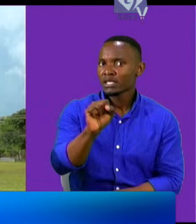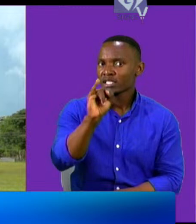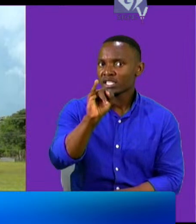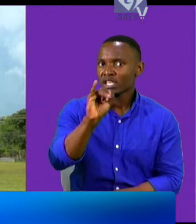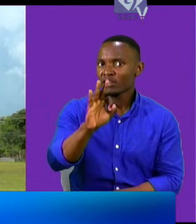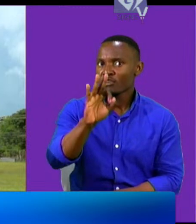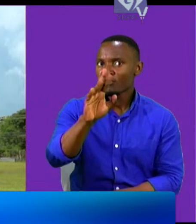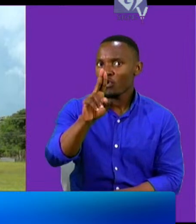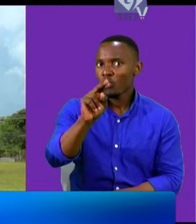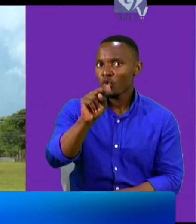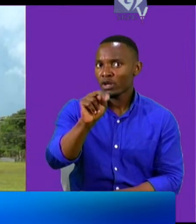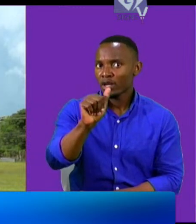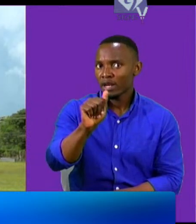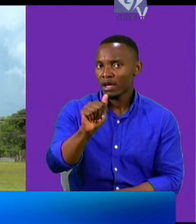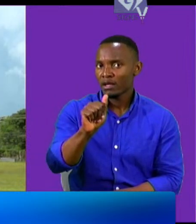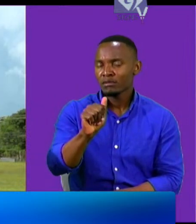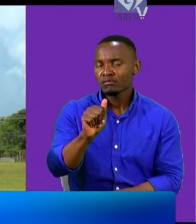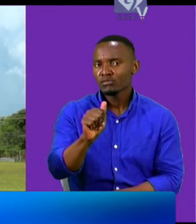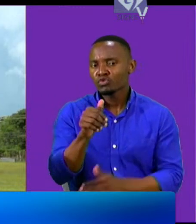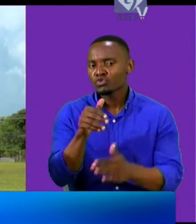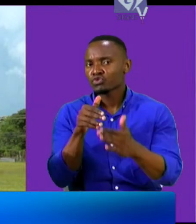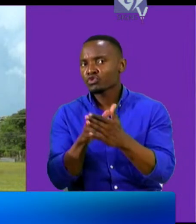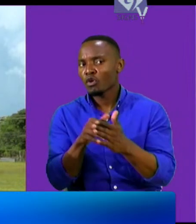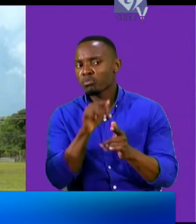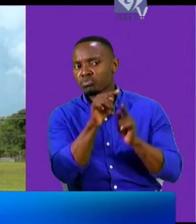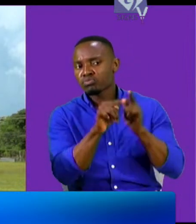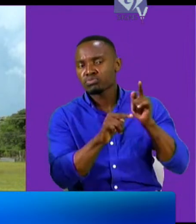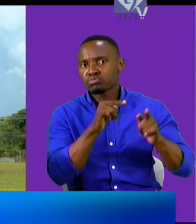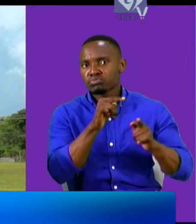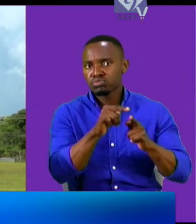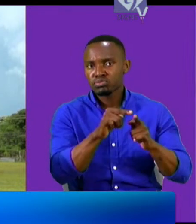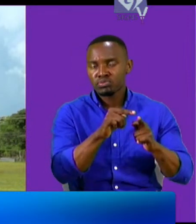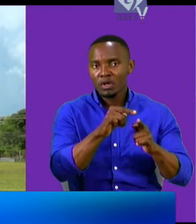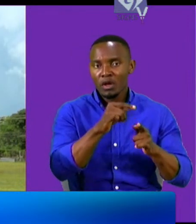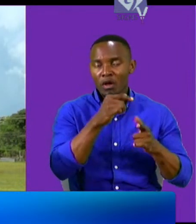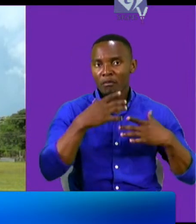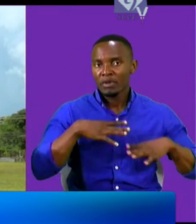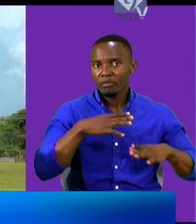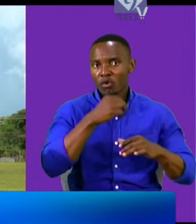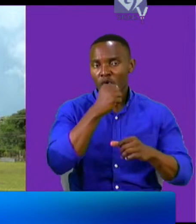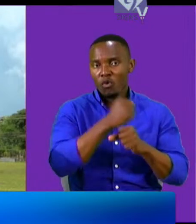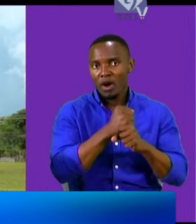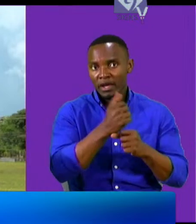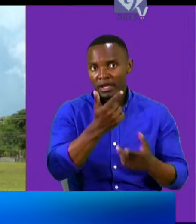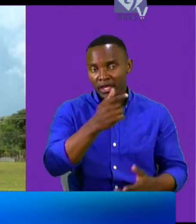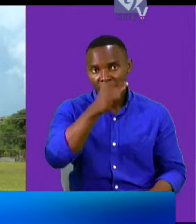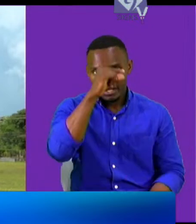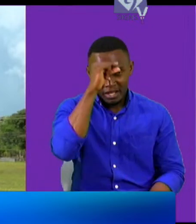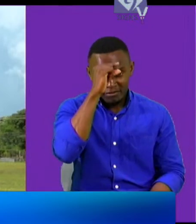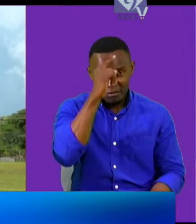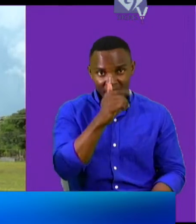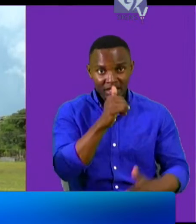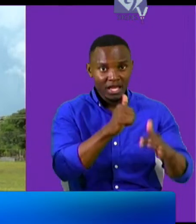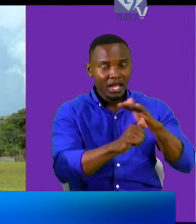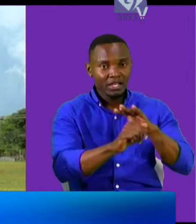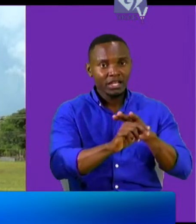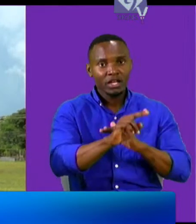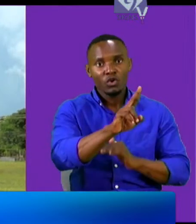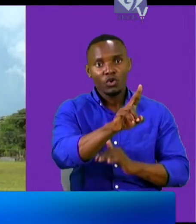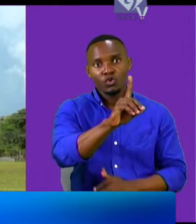wafanyikazi wa serikali wa UDA, wafanyikazi wa serikali wenye wanafanya kazi vizuri, kwanza ajiulize maswali yeye